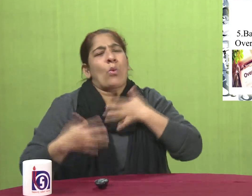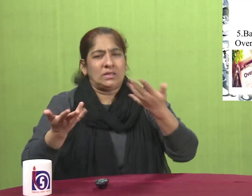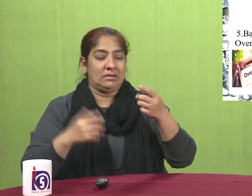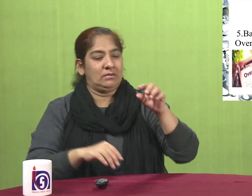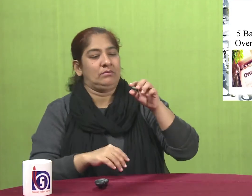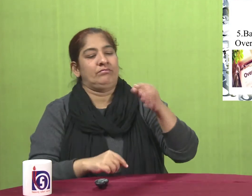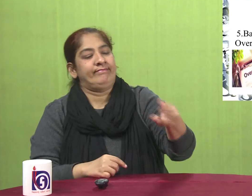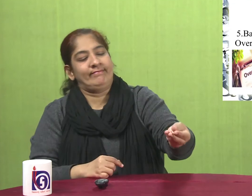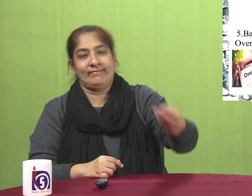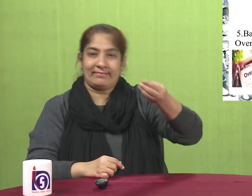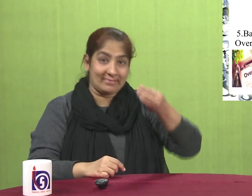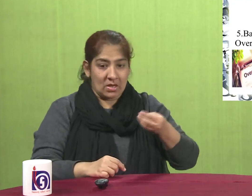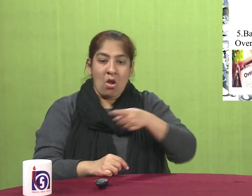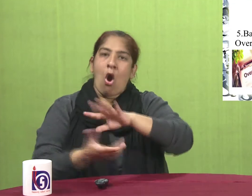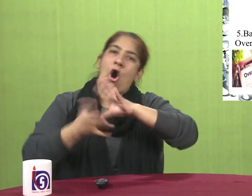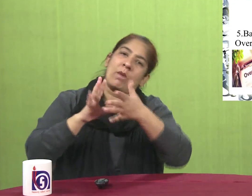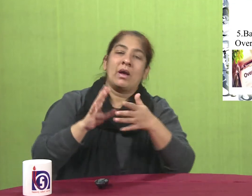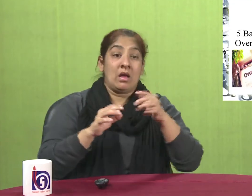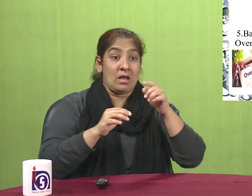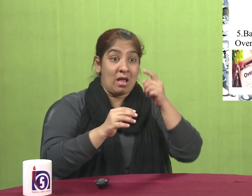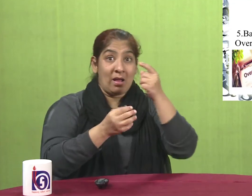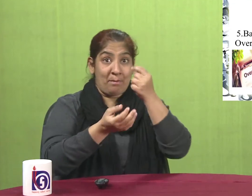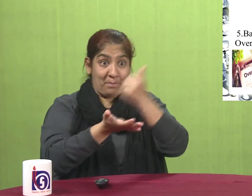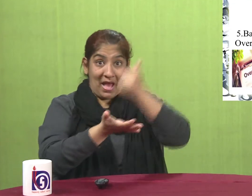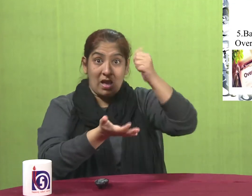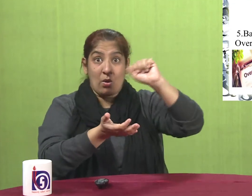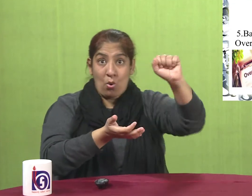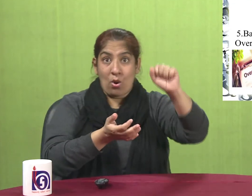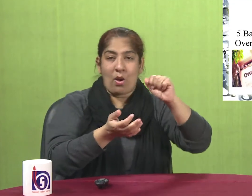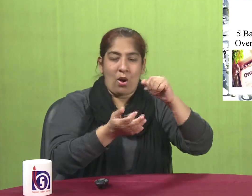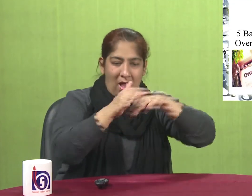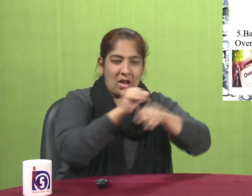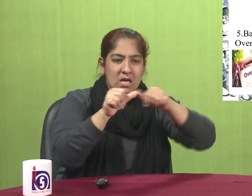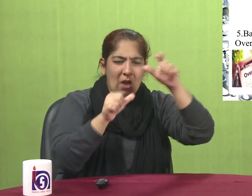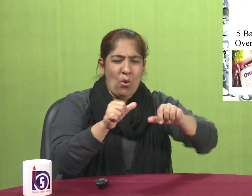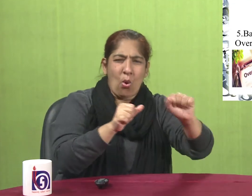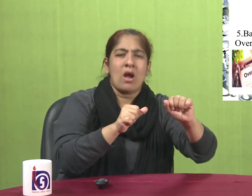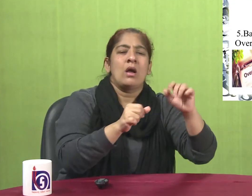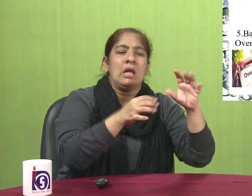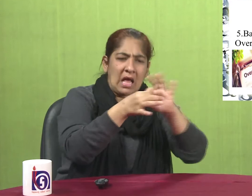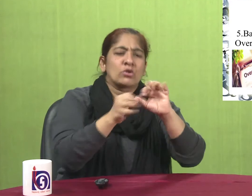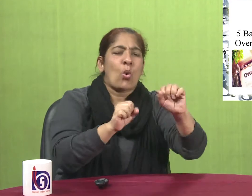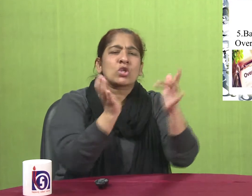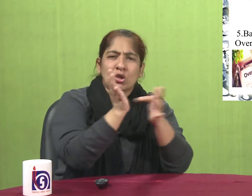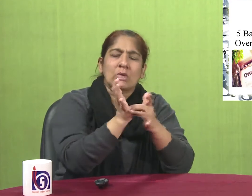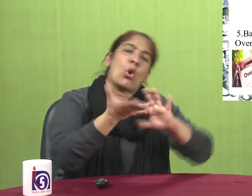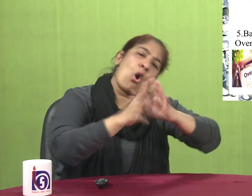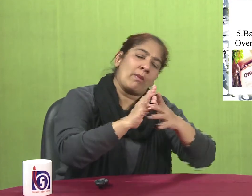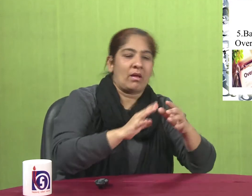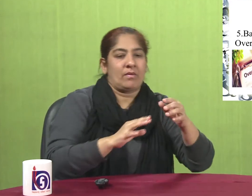balance left in the account. It automatically sends message